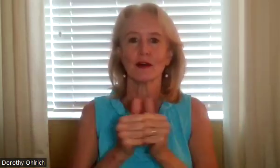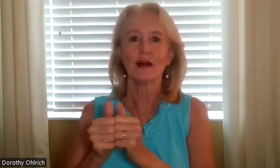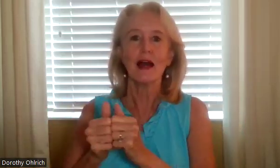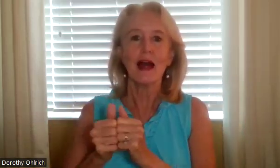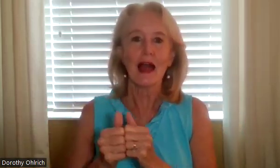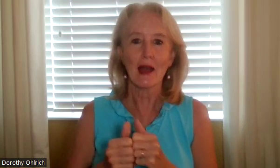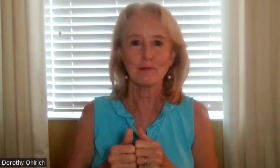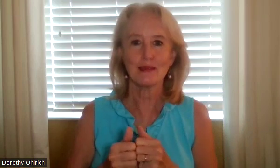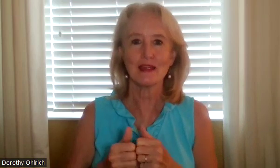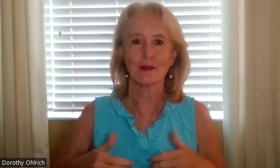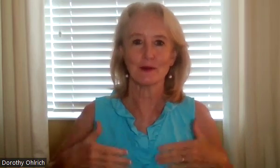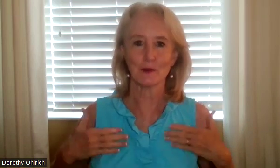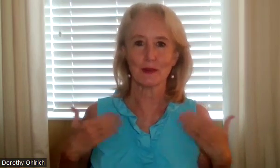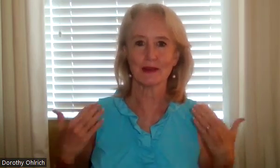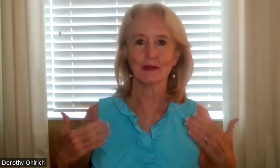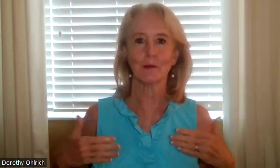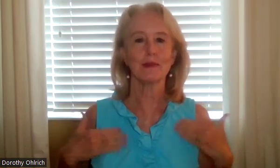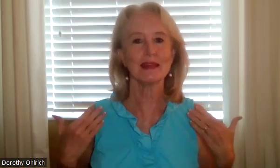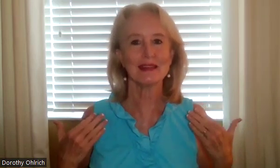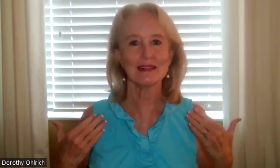the happier we'll be.